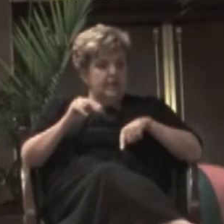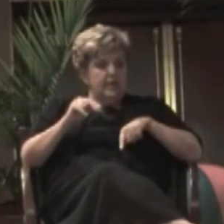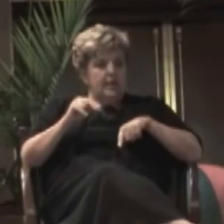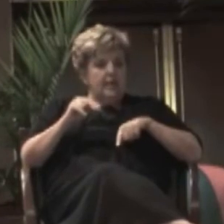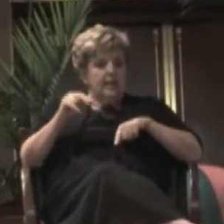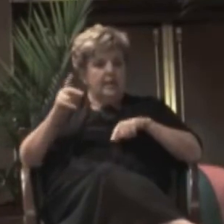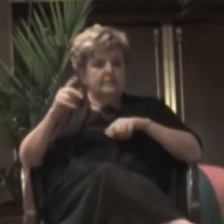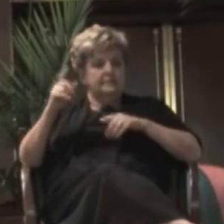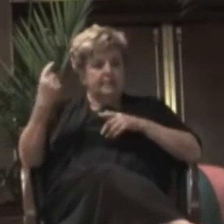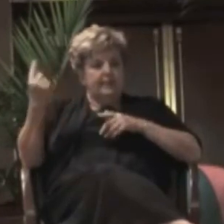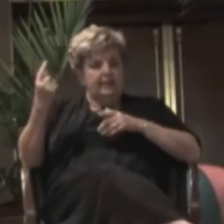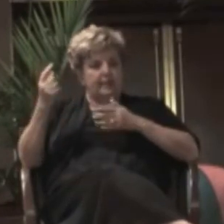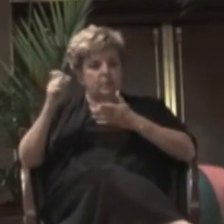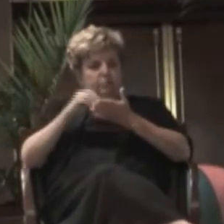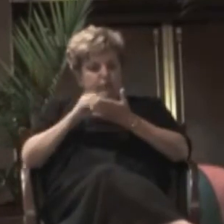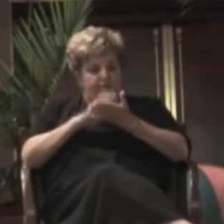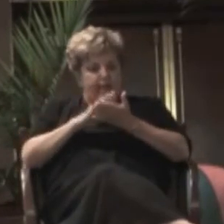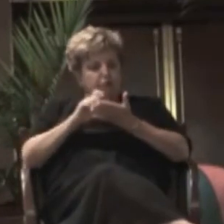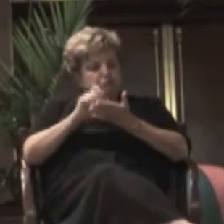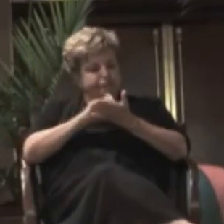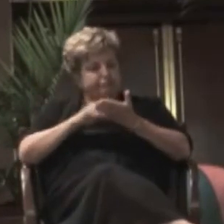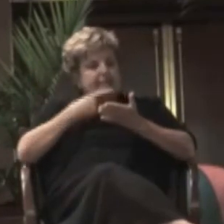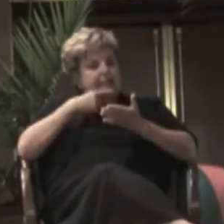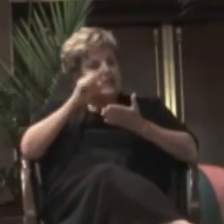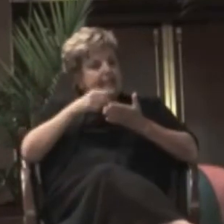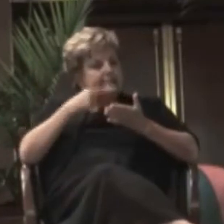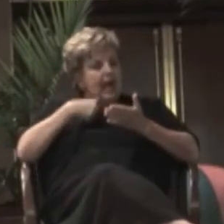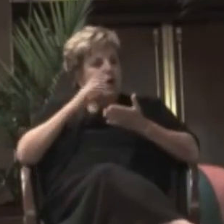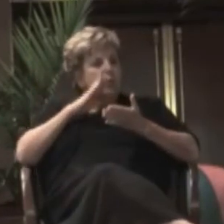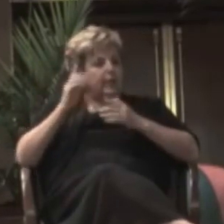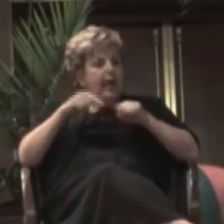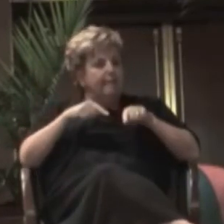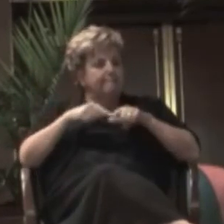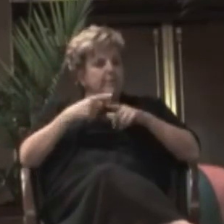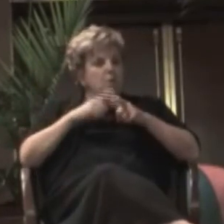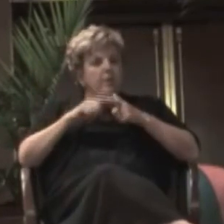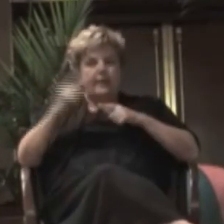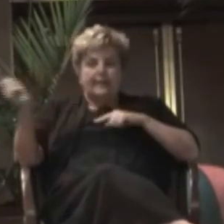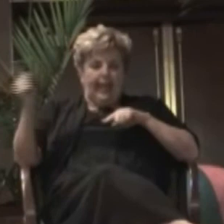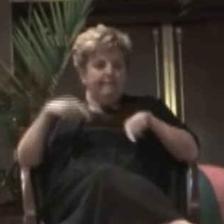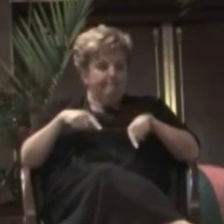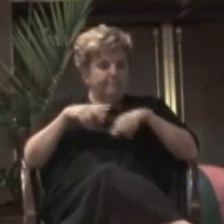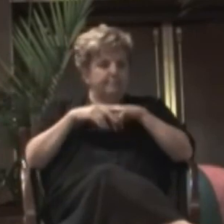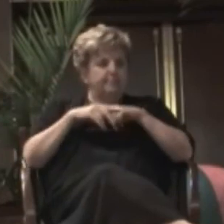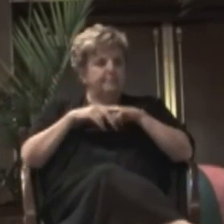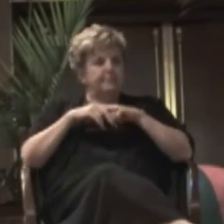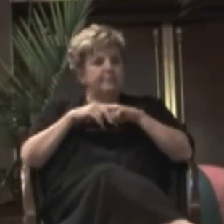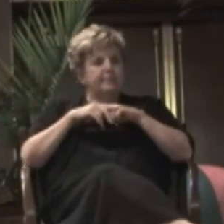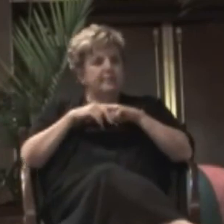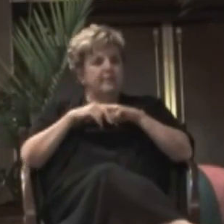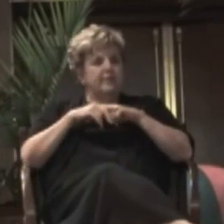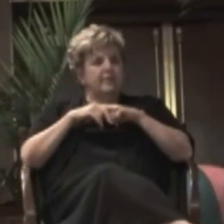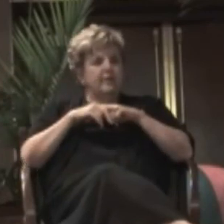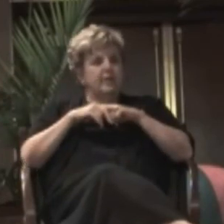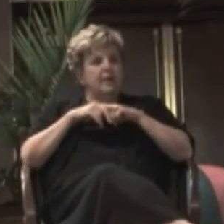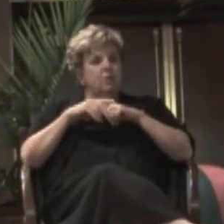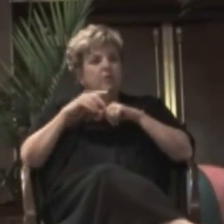didn't realize it till afterward, but Jackson was only 60 miles from where he lived. And he left at 2 o'clock in the morning for a